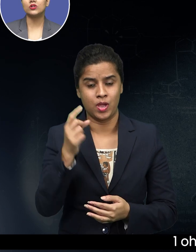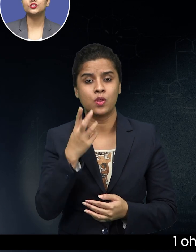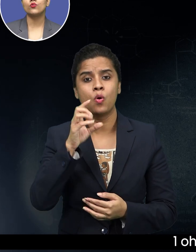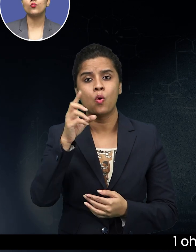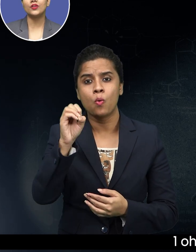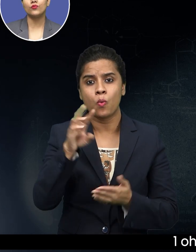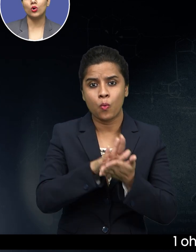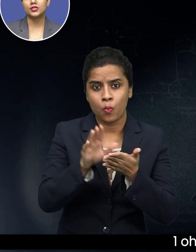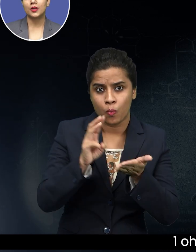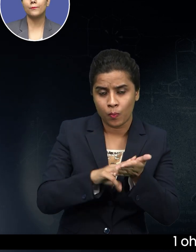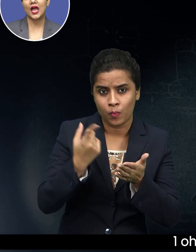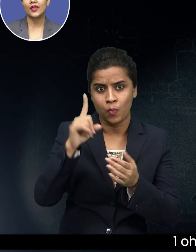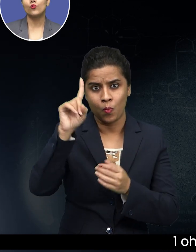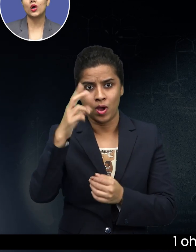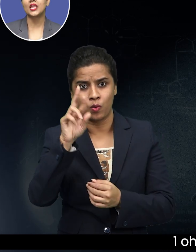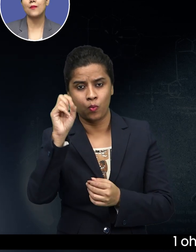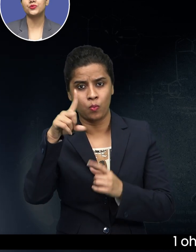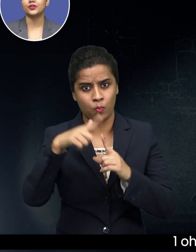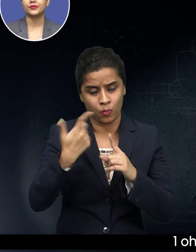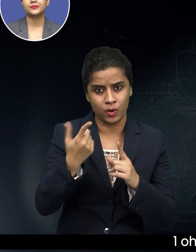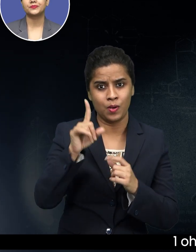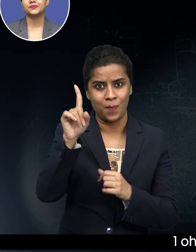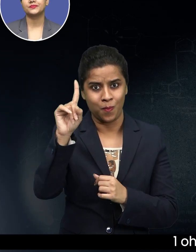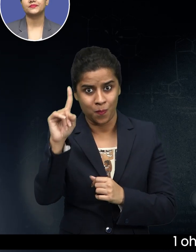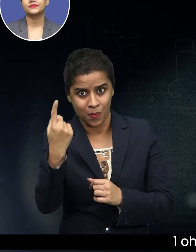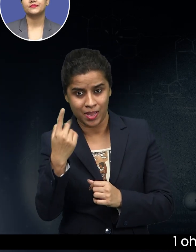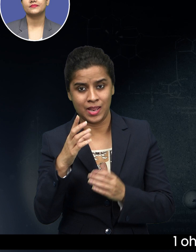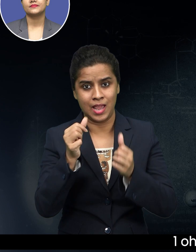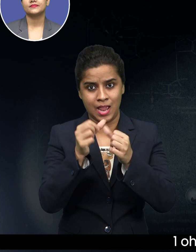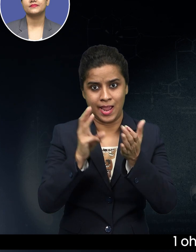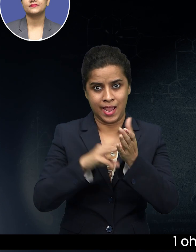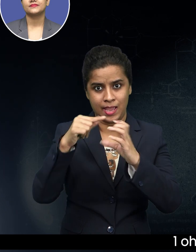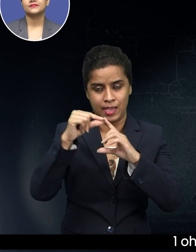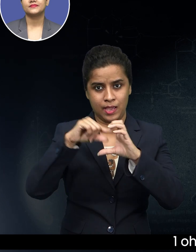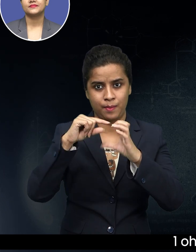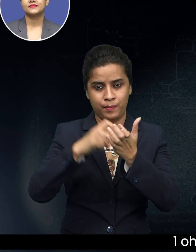is equal to 1 volt by 1 ampere.